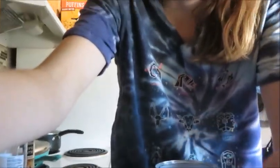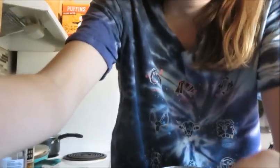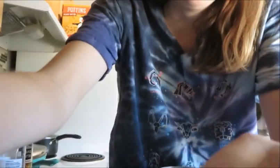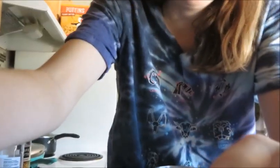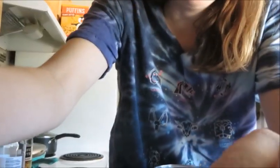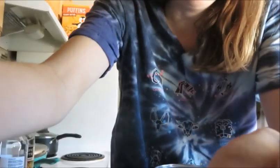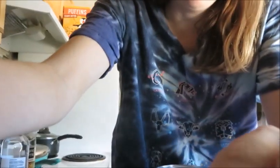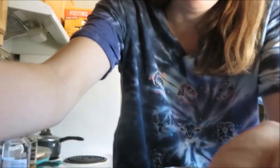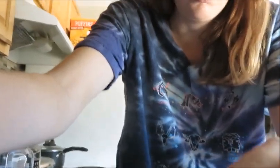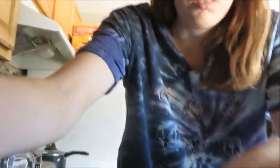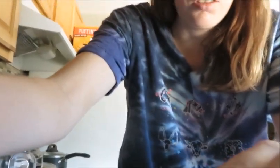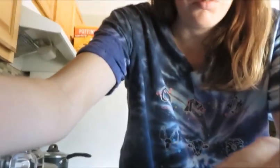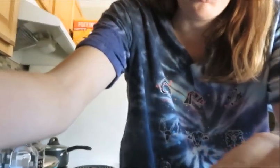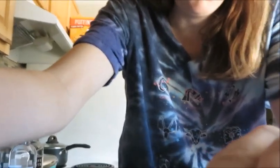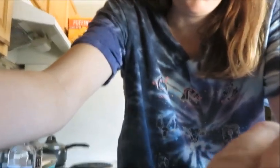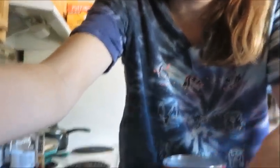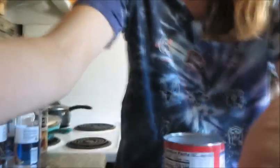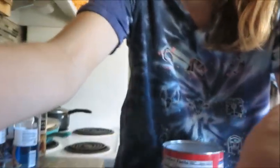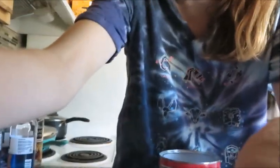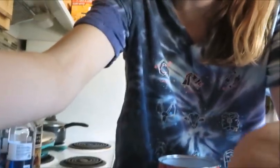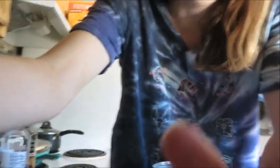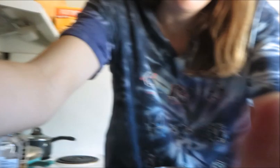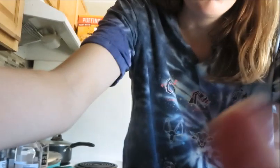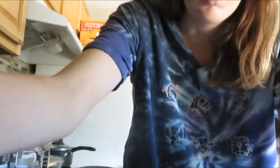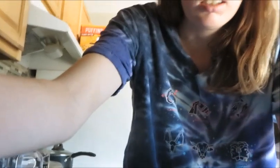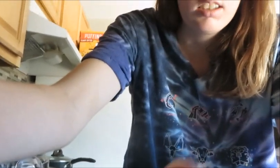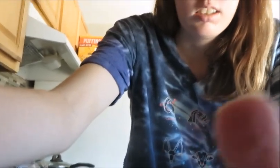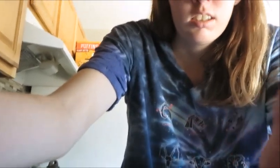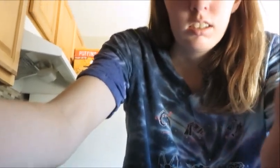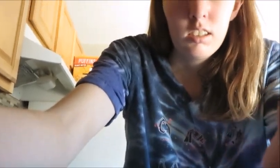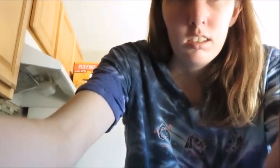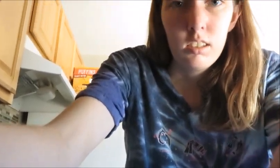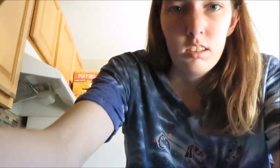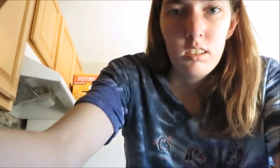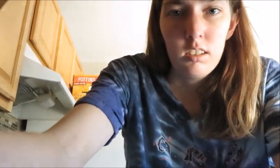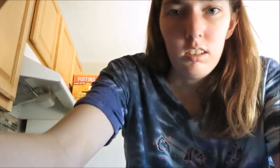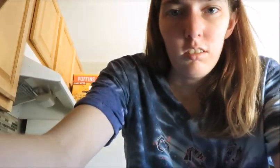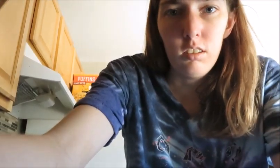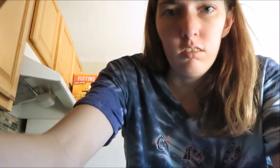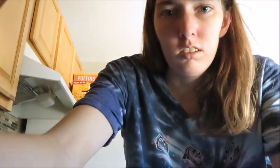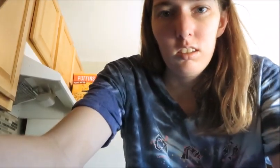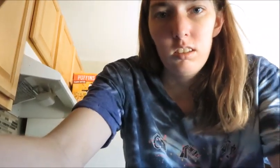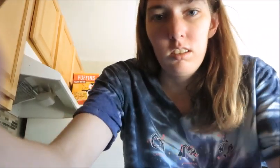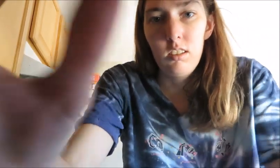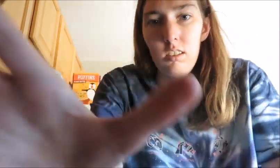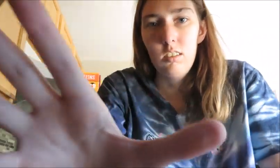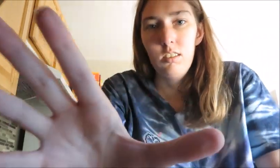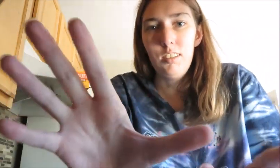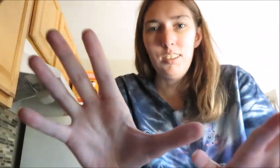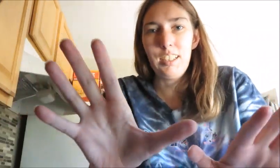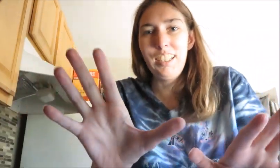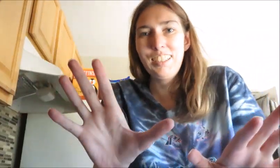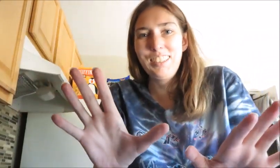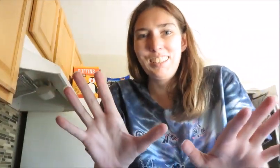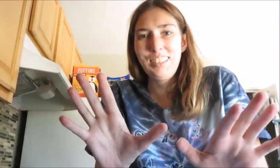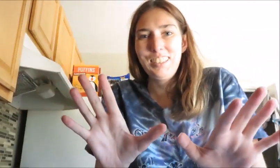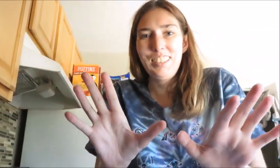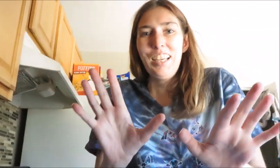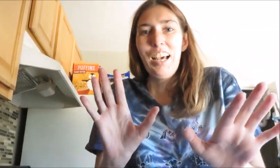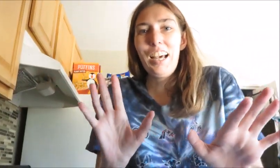This does not want to cooperate with me currently. I don't know. Okay. I don't